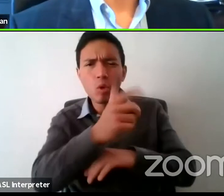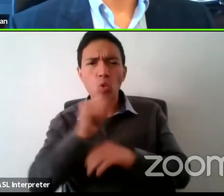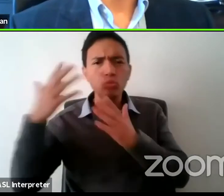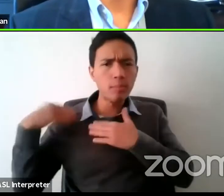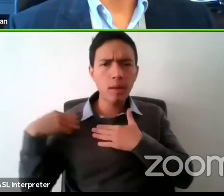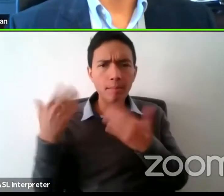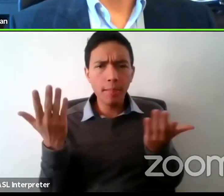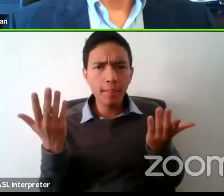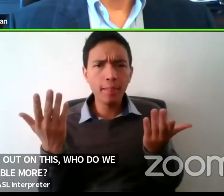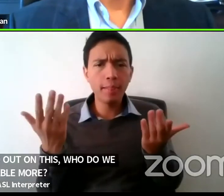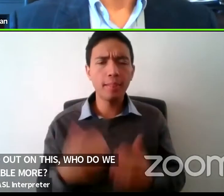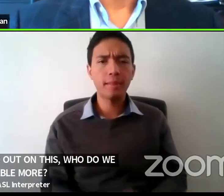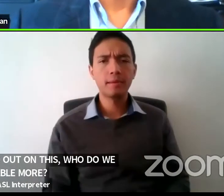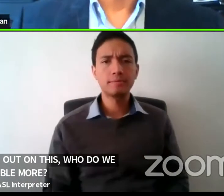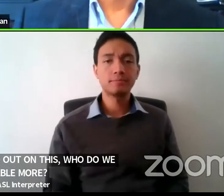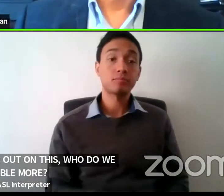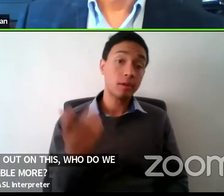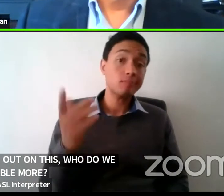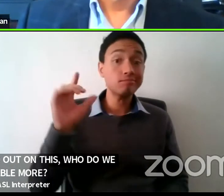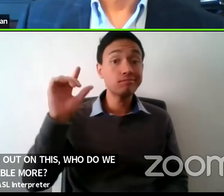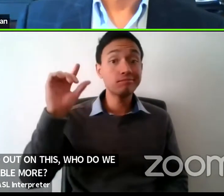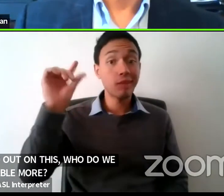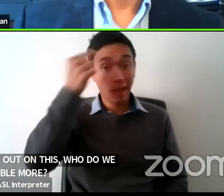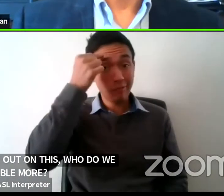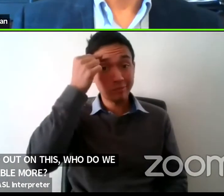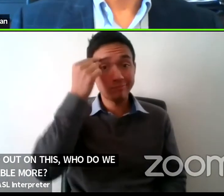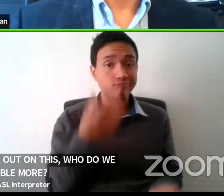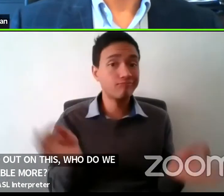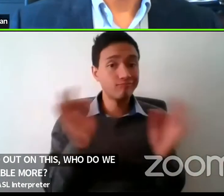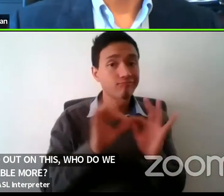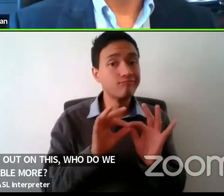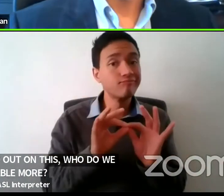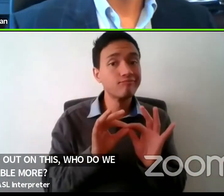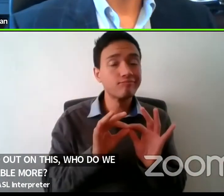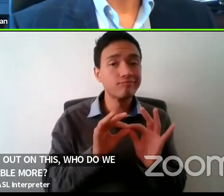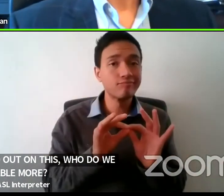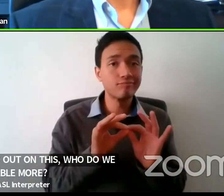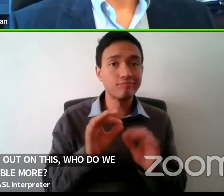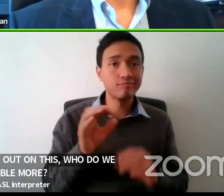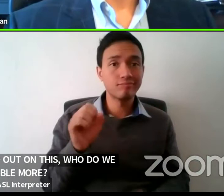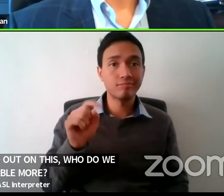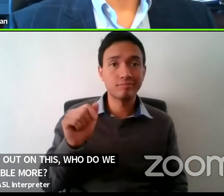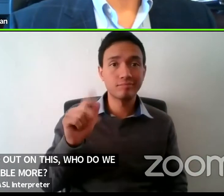Definitely sort of government is an important stakeholder.